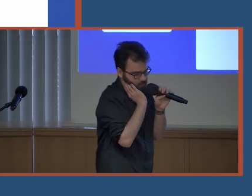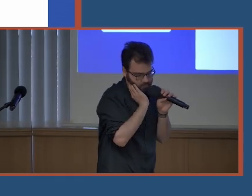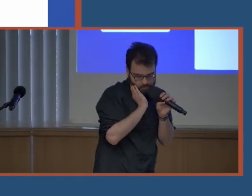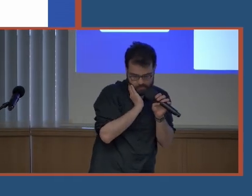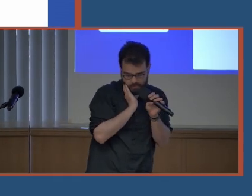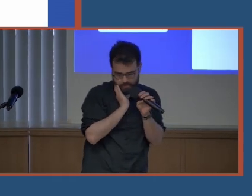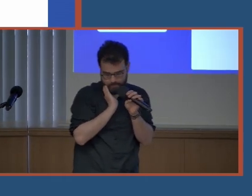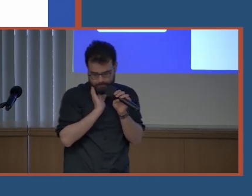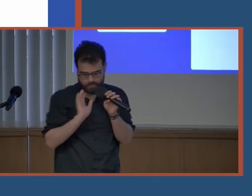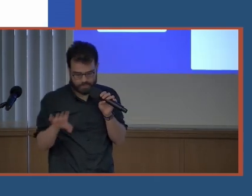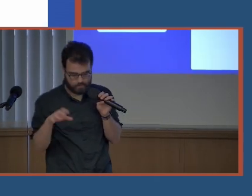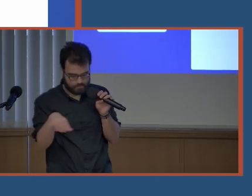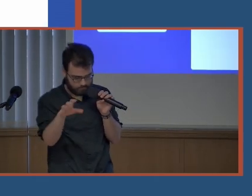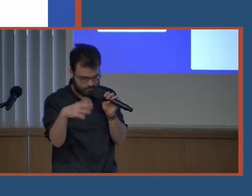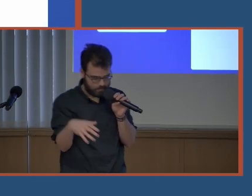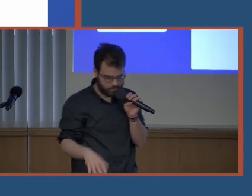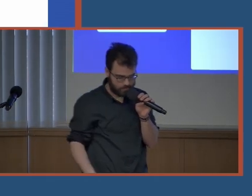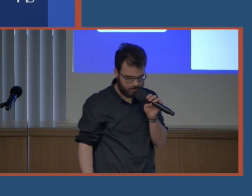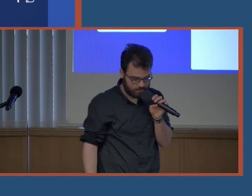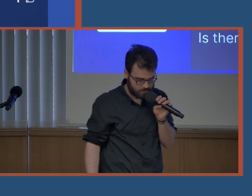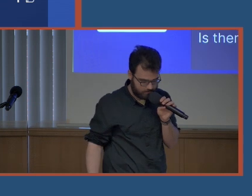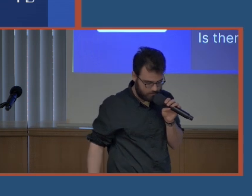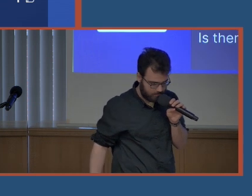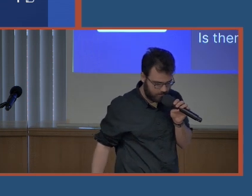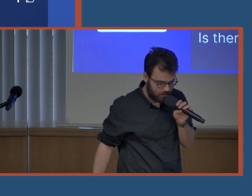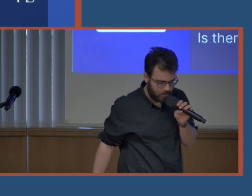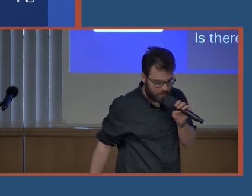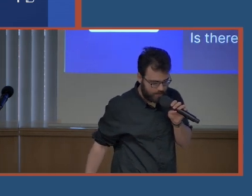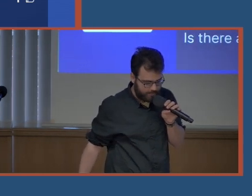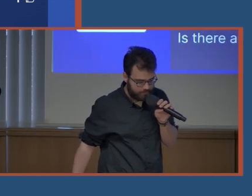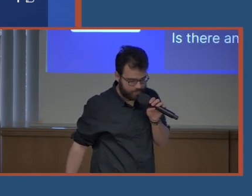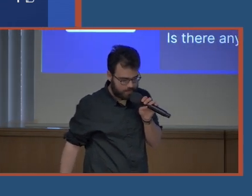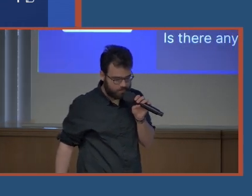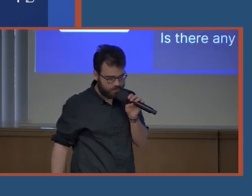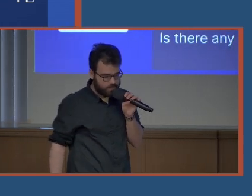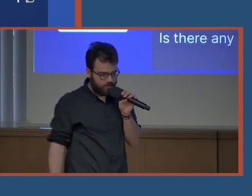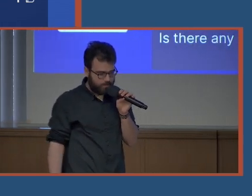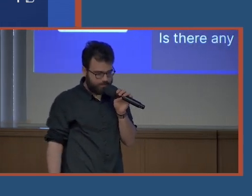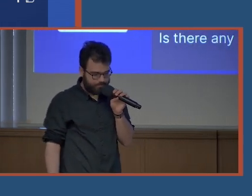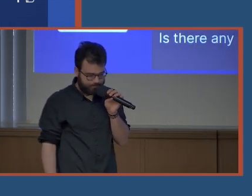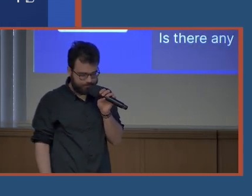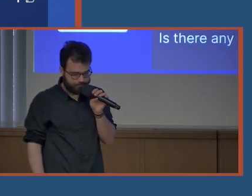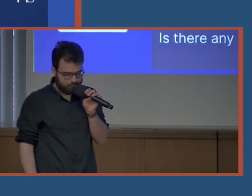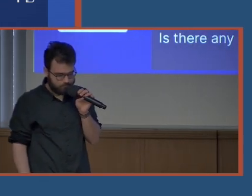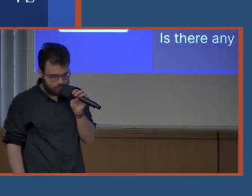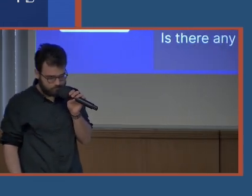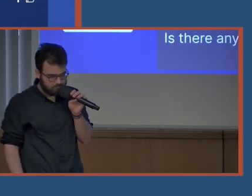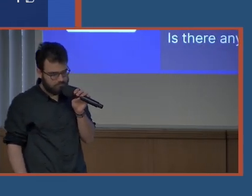depends on, for example, when it comes to the context of Europe, the sign languages are